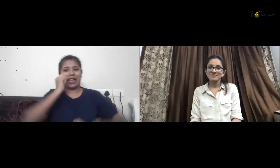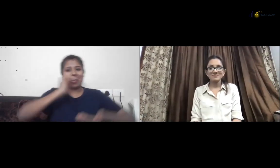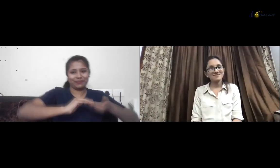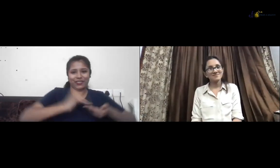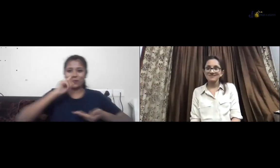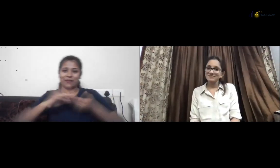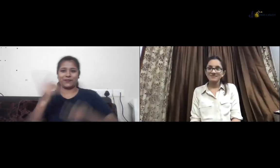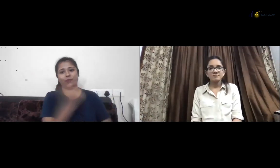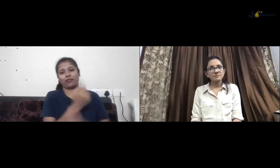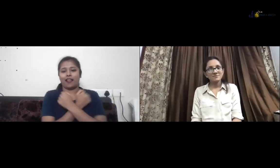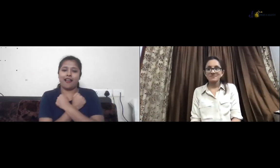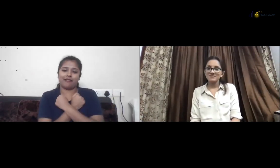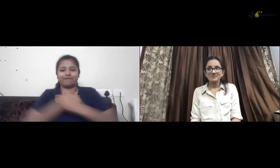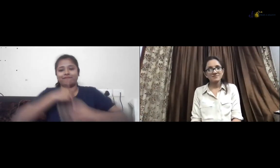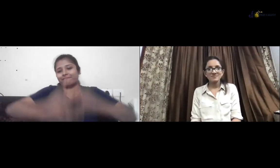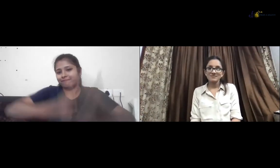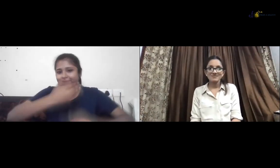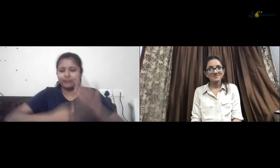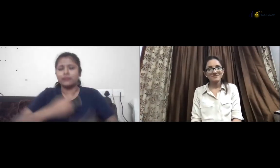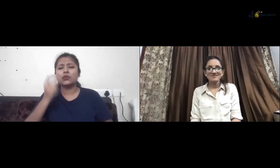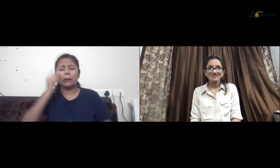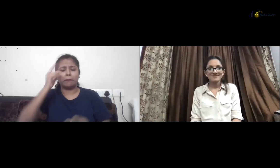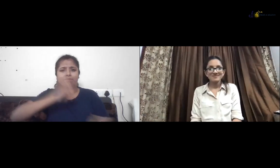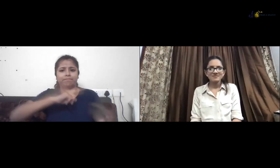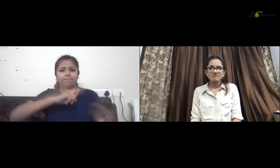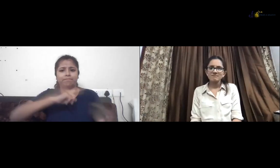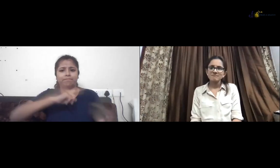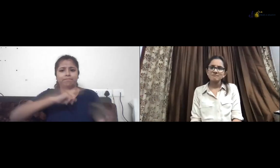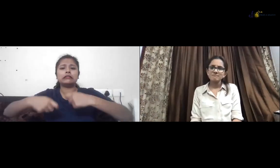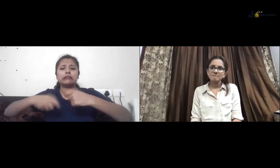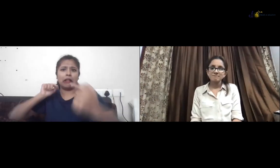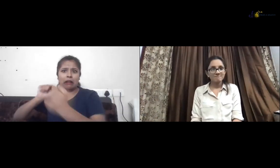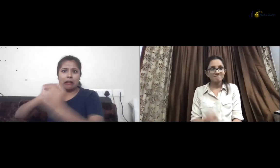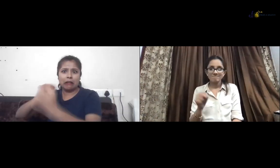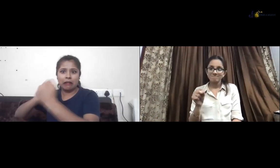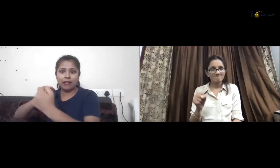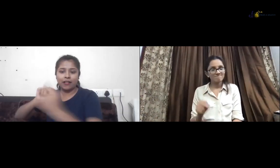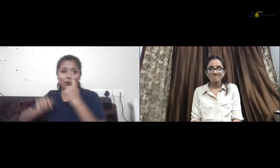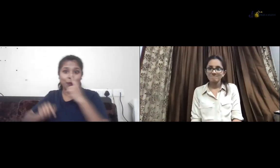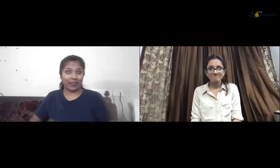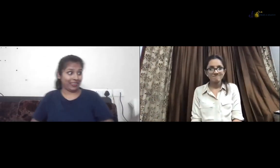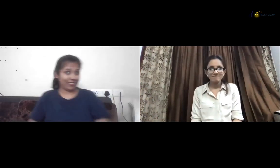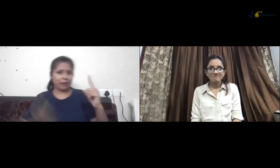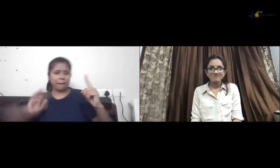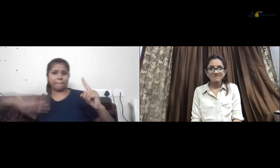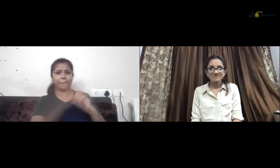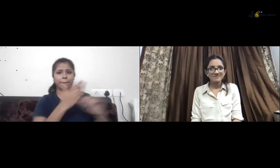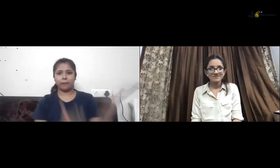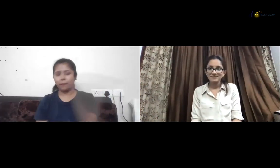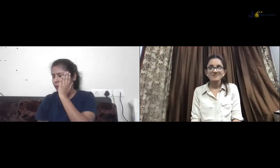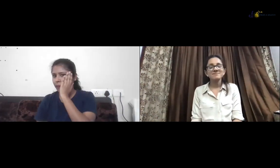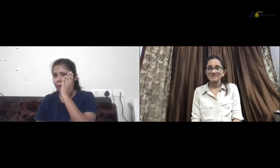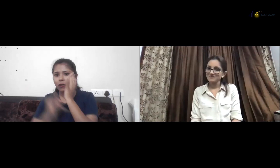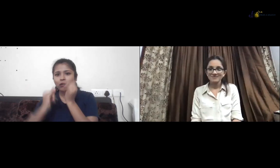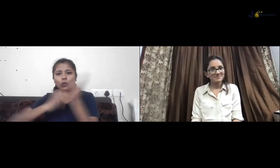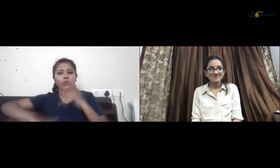what's the point of this? As a man and woman, both are loving each other, and then they have changed their